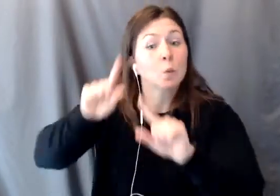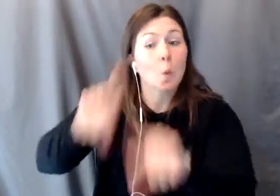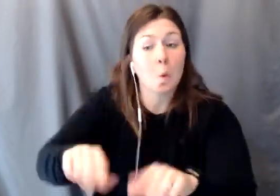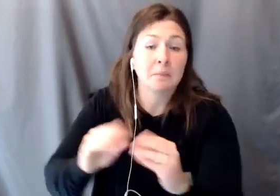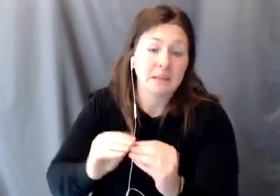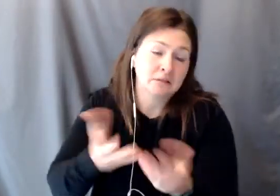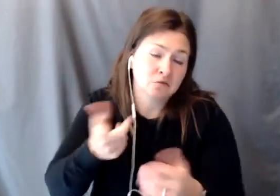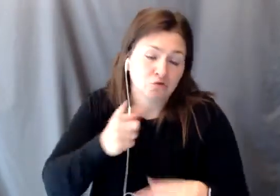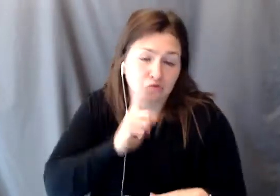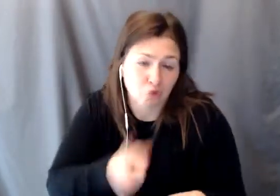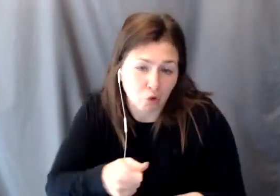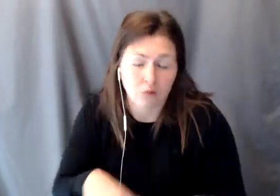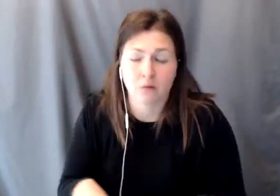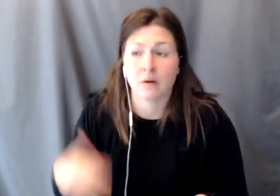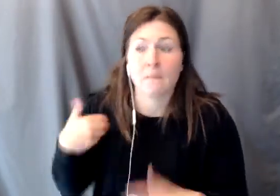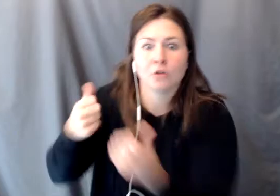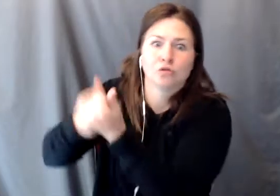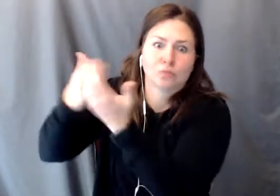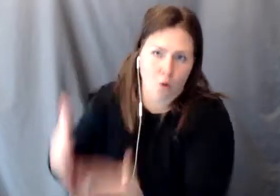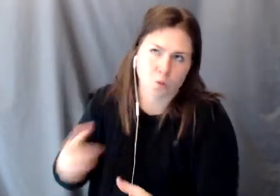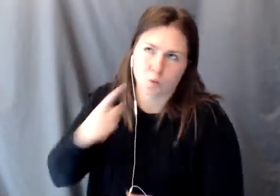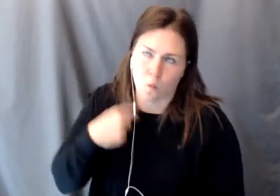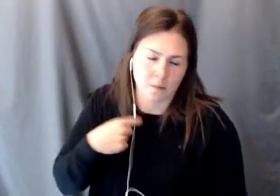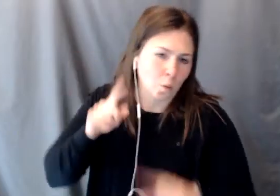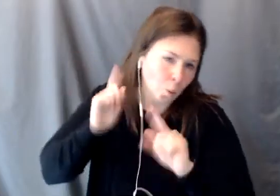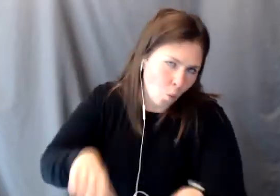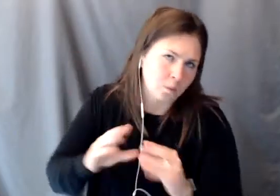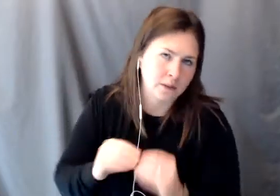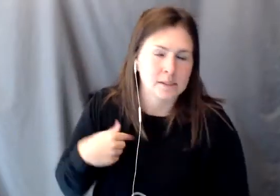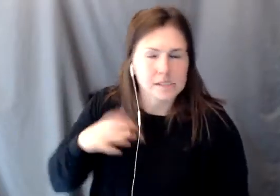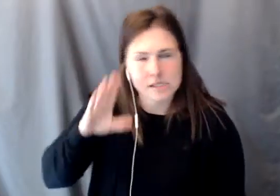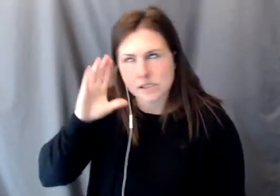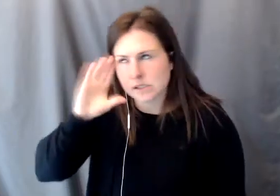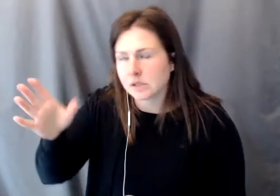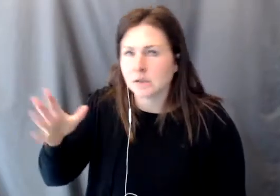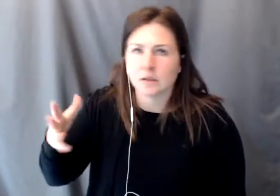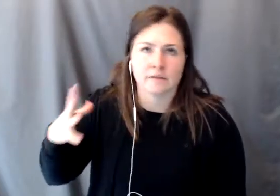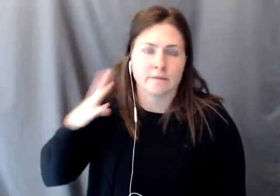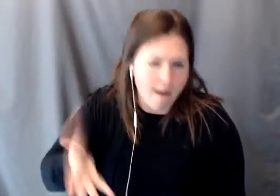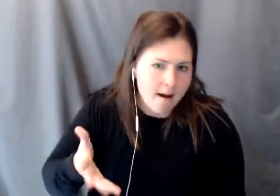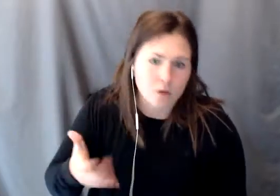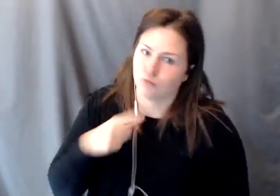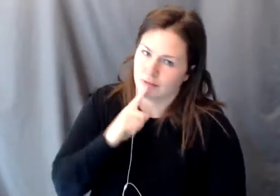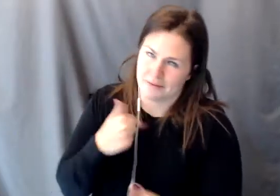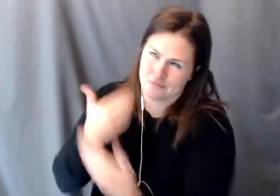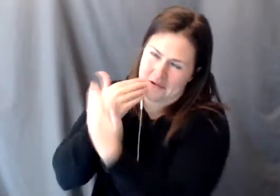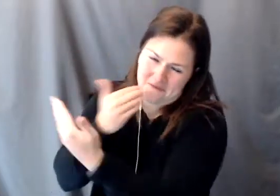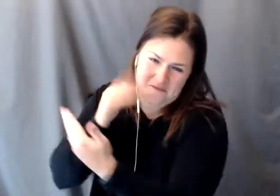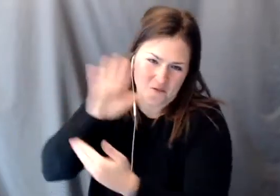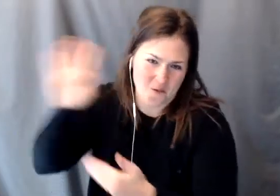mean, my sponsor's voice was louder than mine. So I'm so grateful for that, because there was just so much that